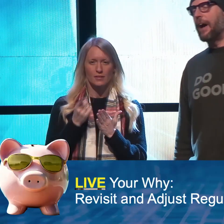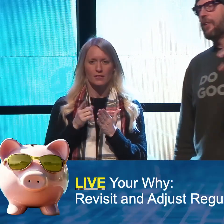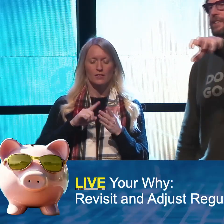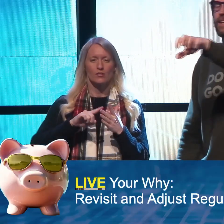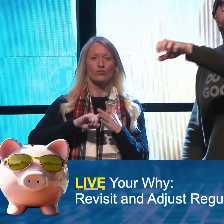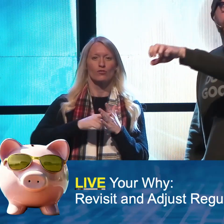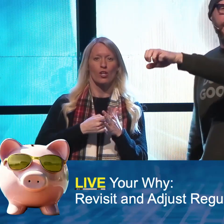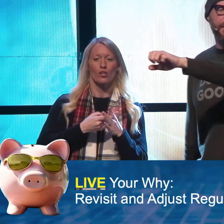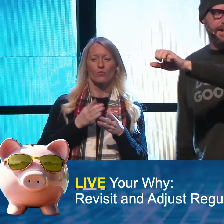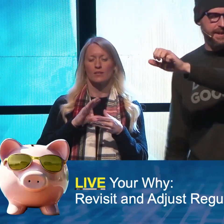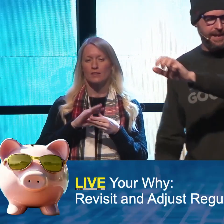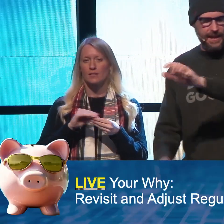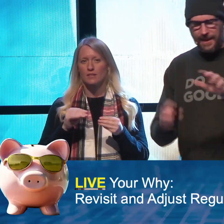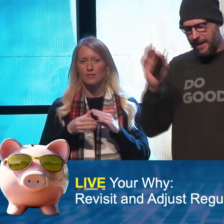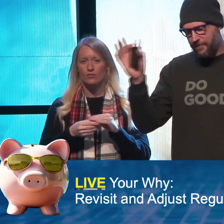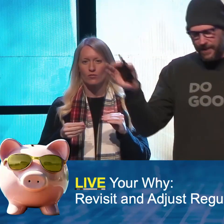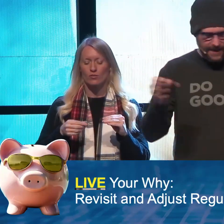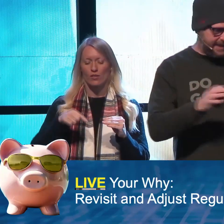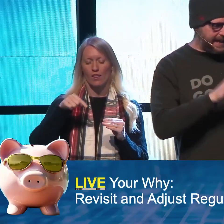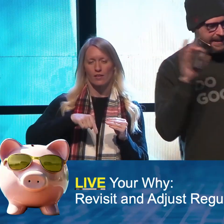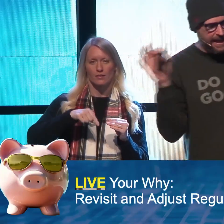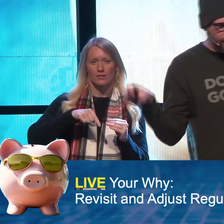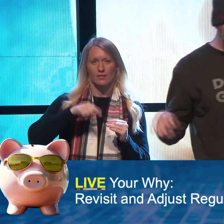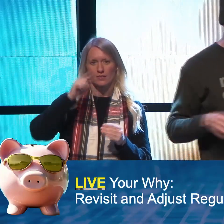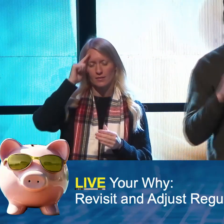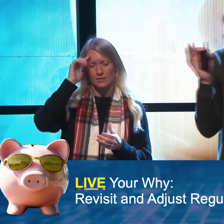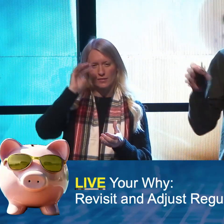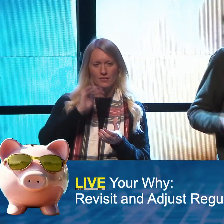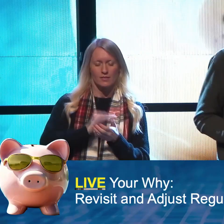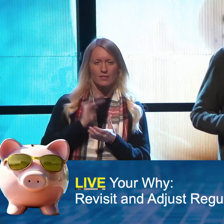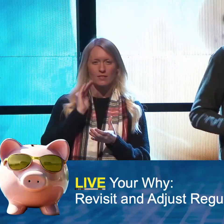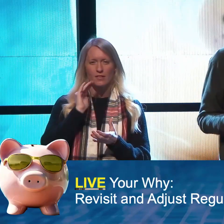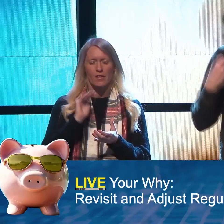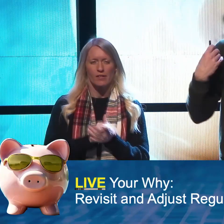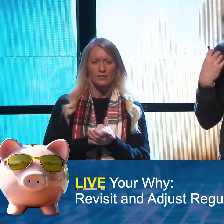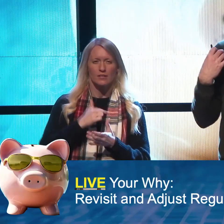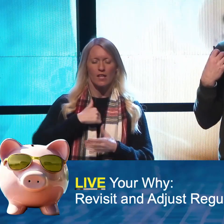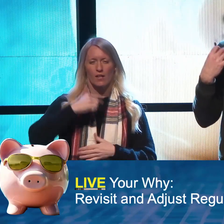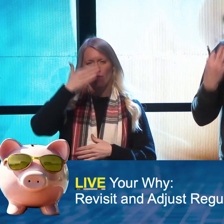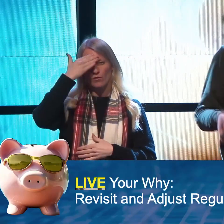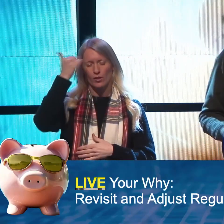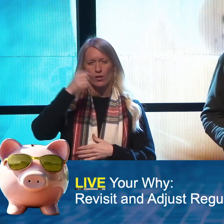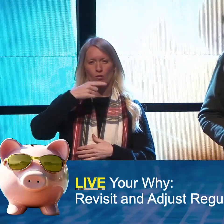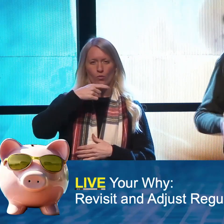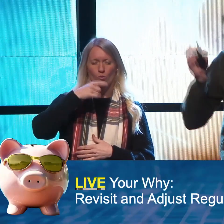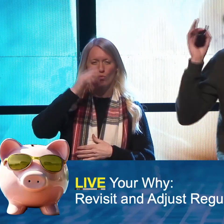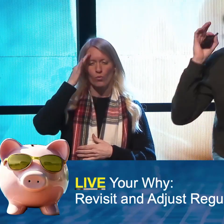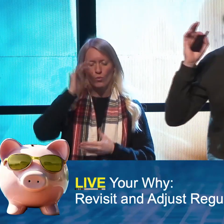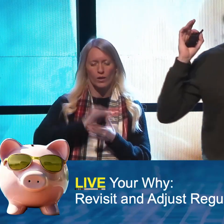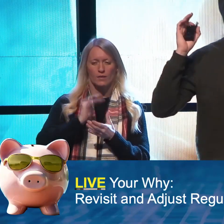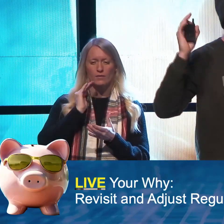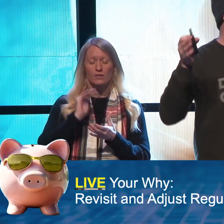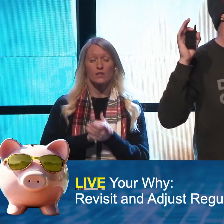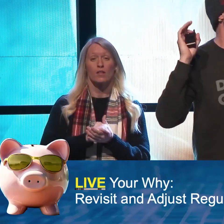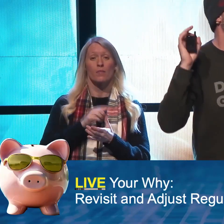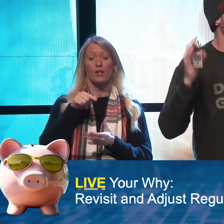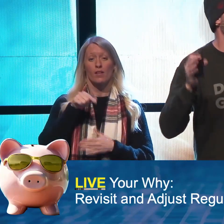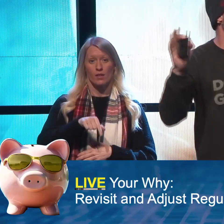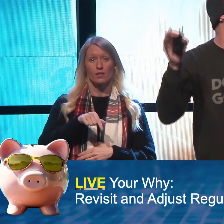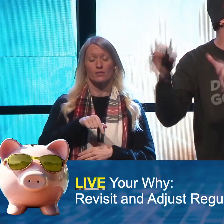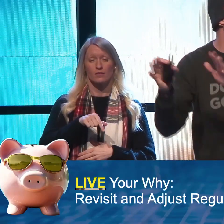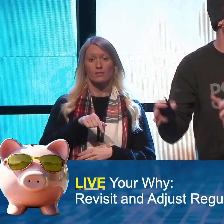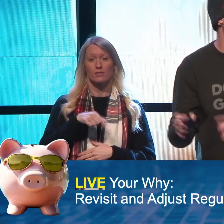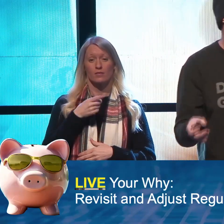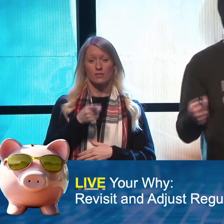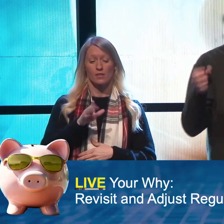this spouse, and I forget exactly how it's gendered, but like the spouse is saying, hey, if you